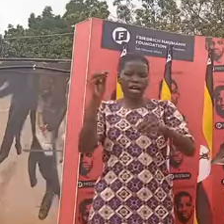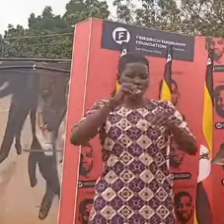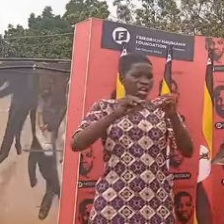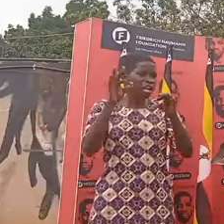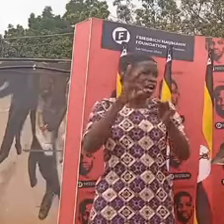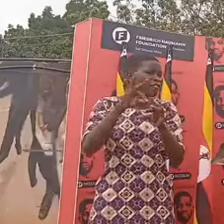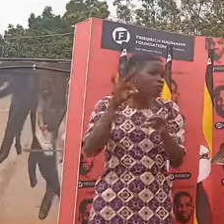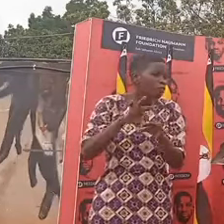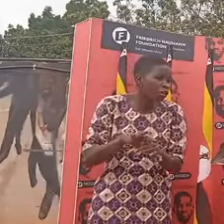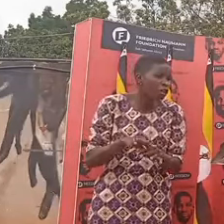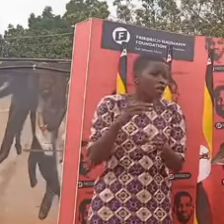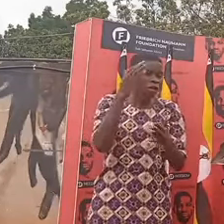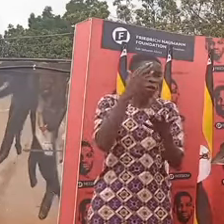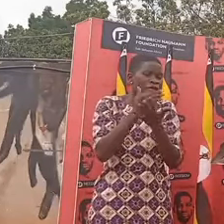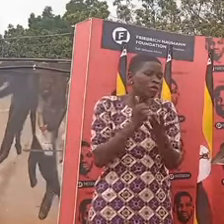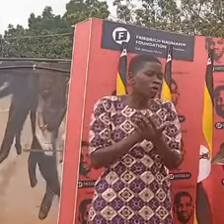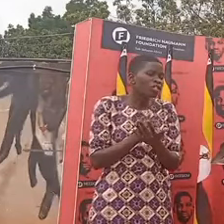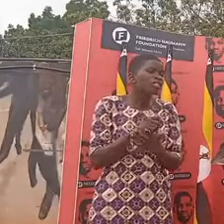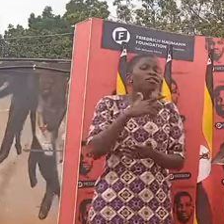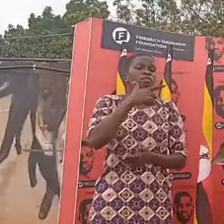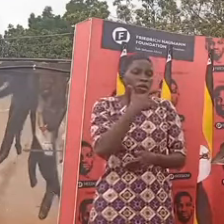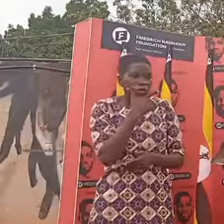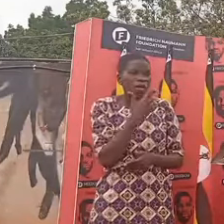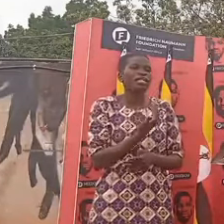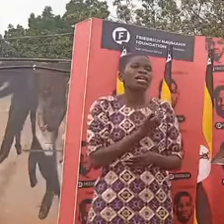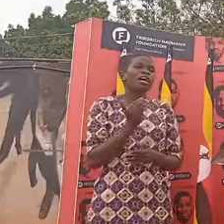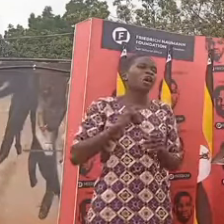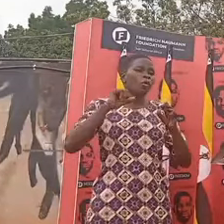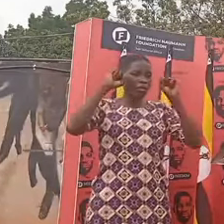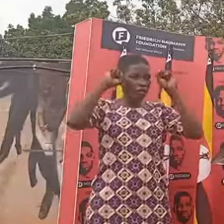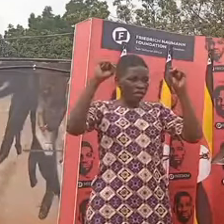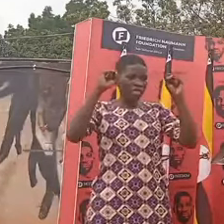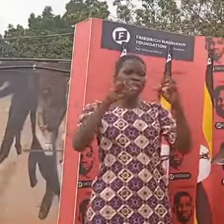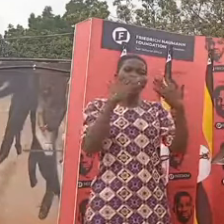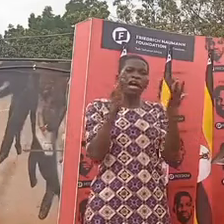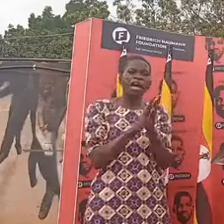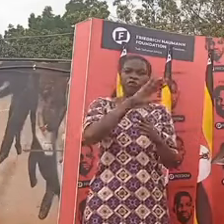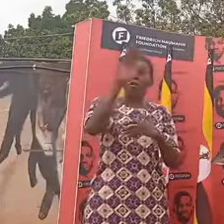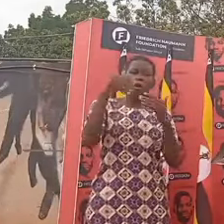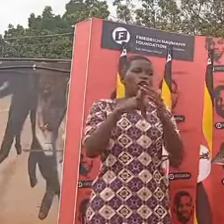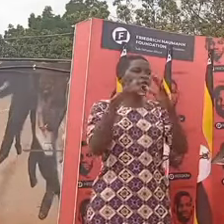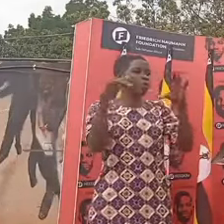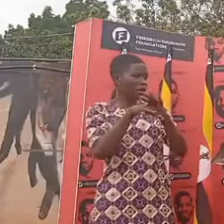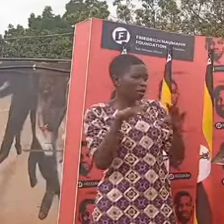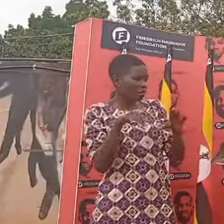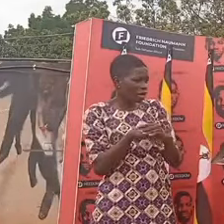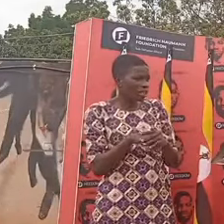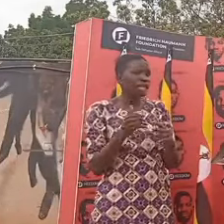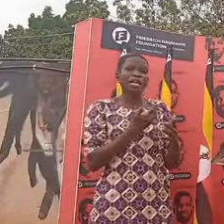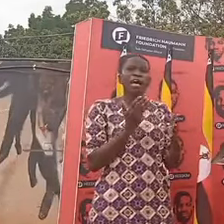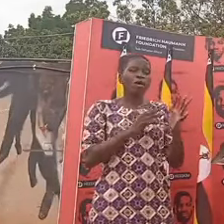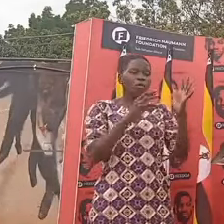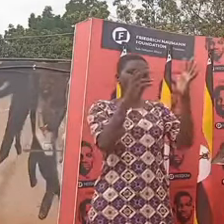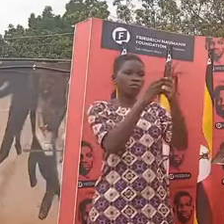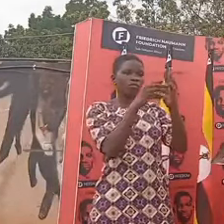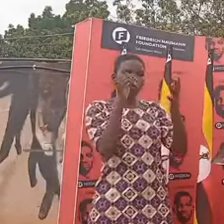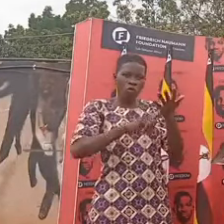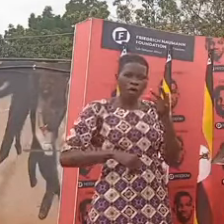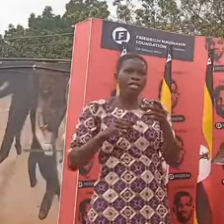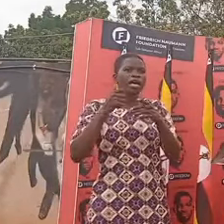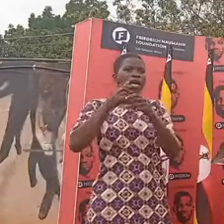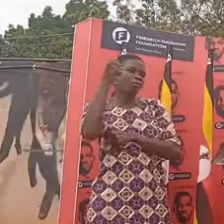a little pronouncement. All Nup candidates, the symbol is the umbrella. Muluganda akatono, Shami Marende,